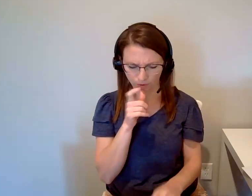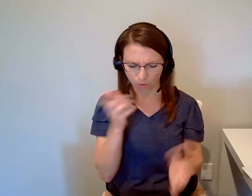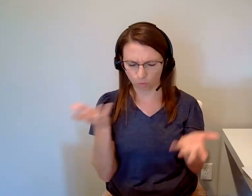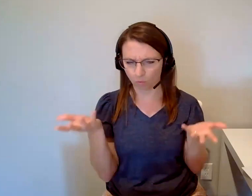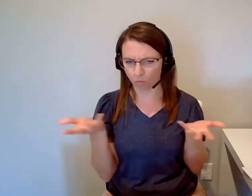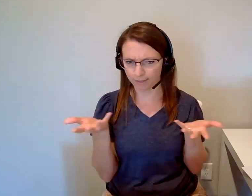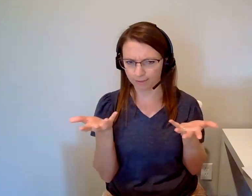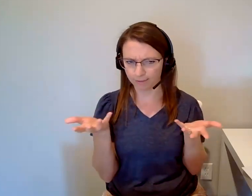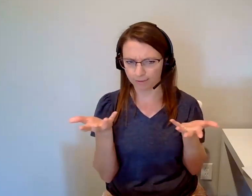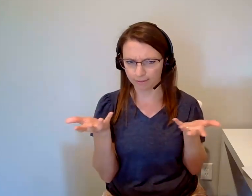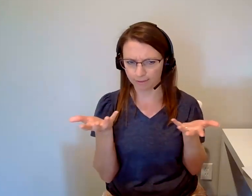what,